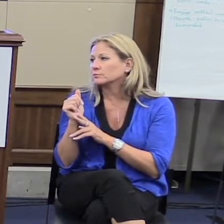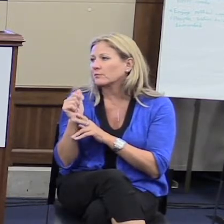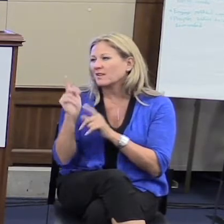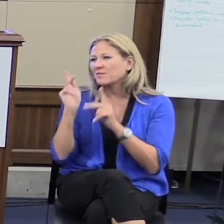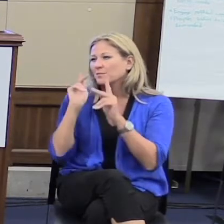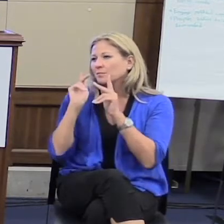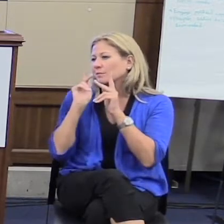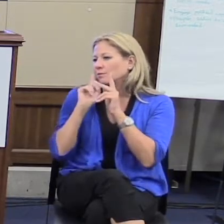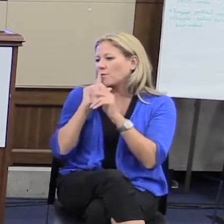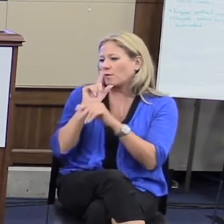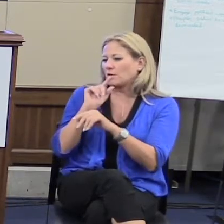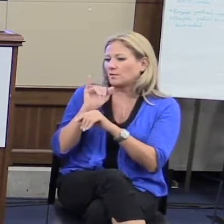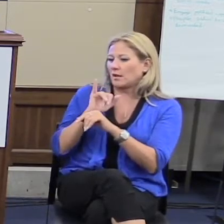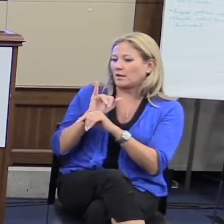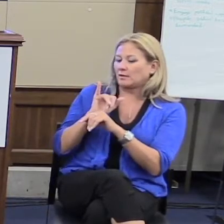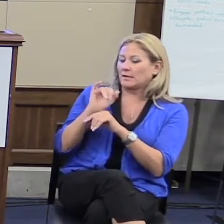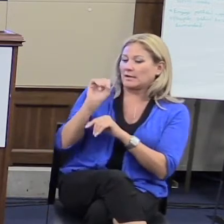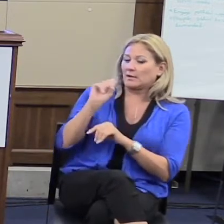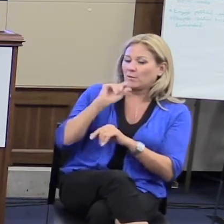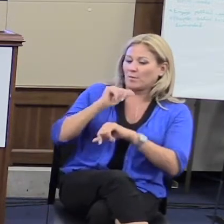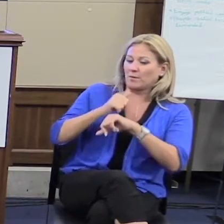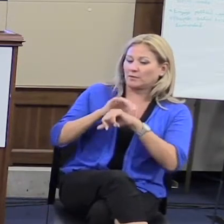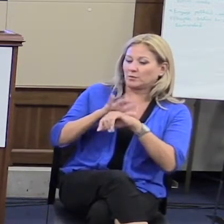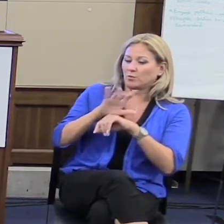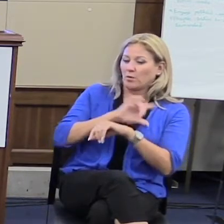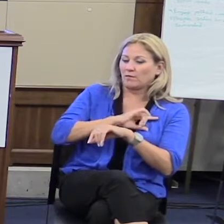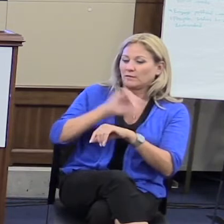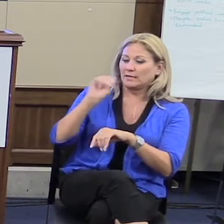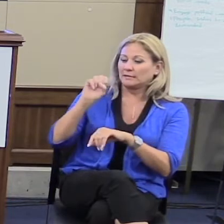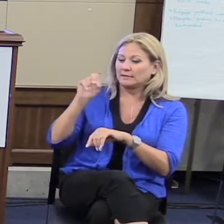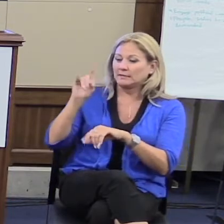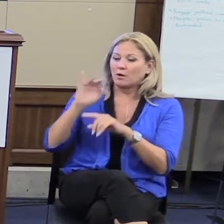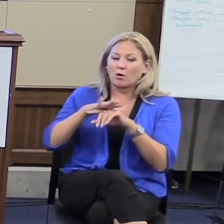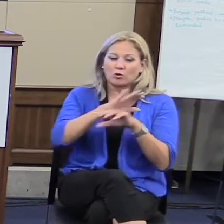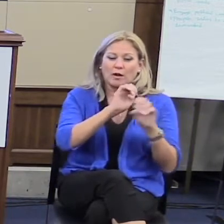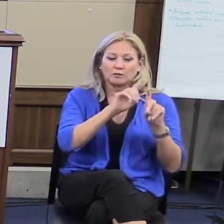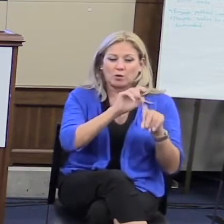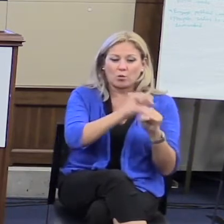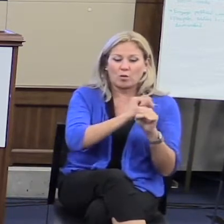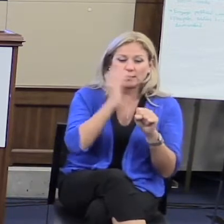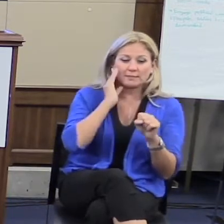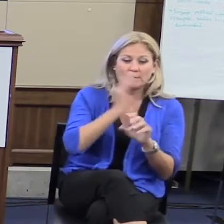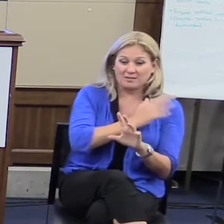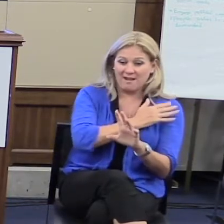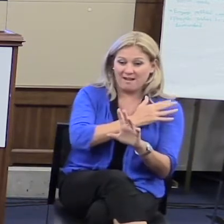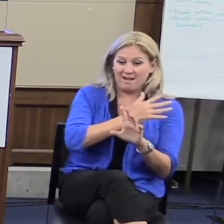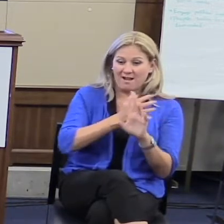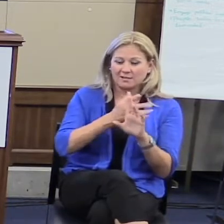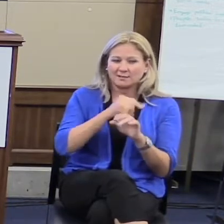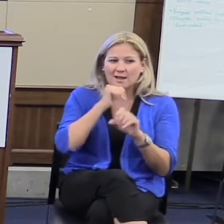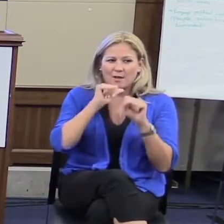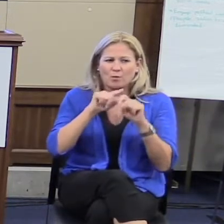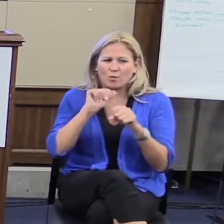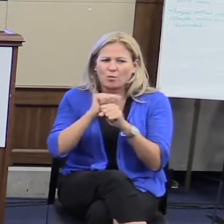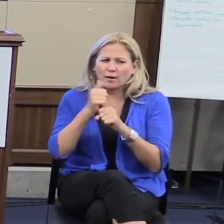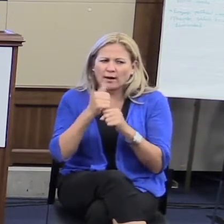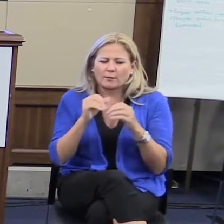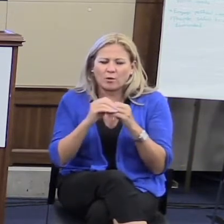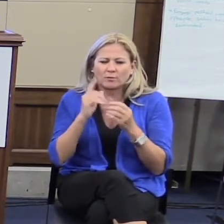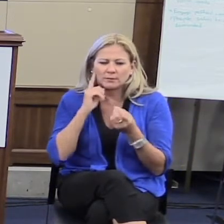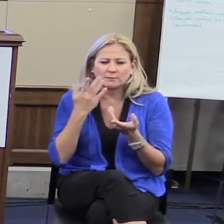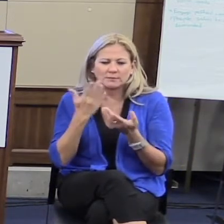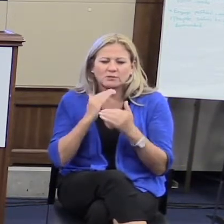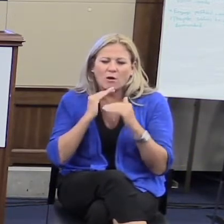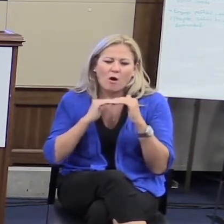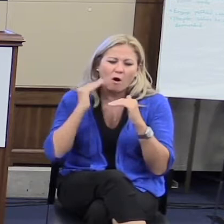let's say for an example, SSDI, on your education and work experience. And you're not able to work anymore now because you're